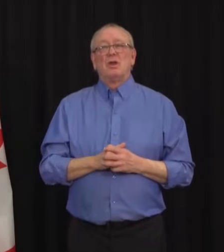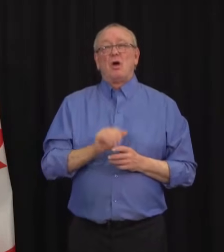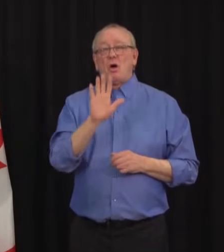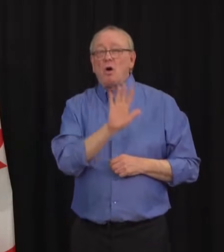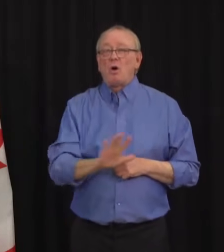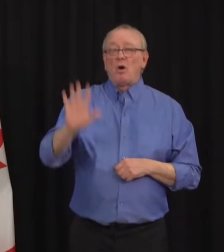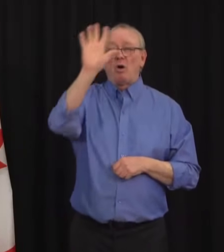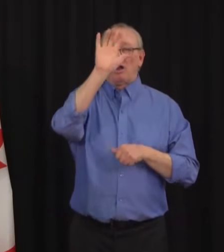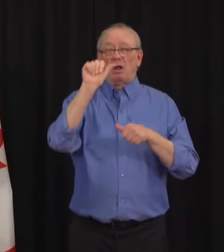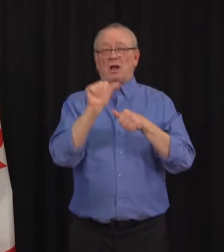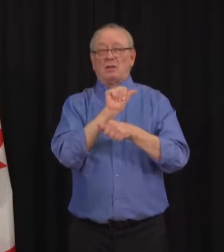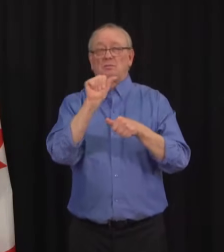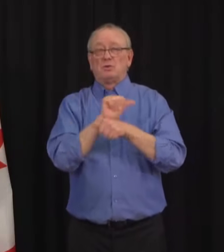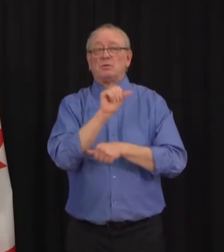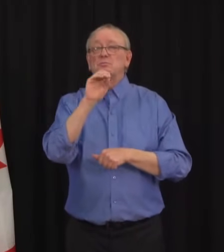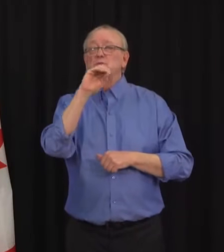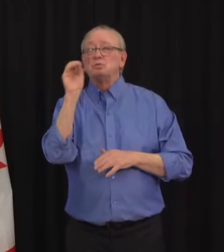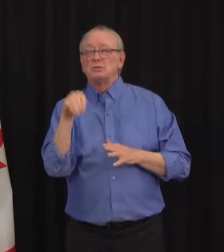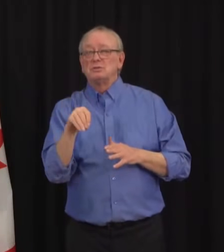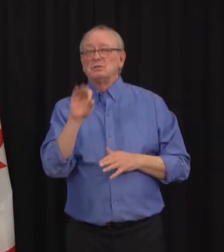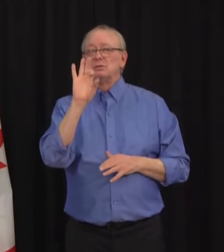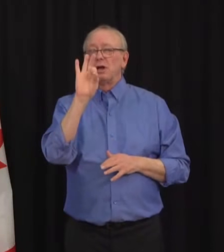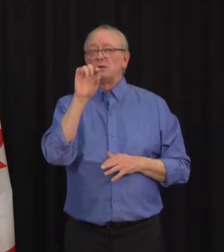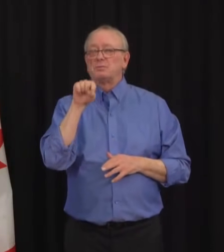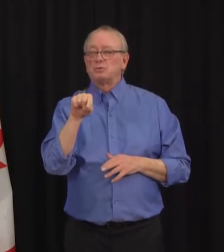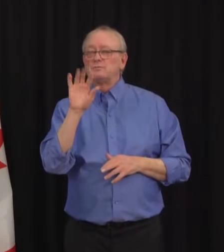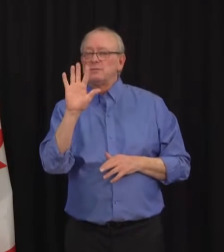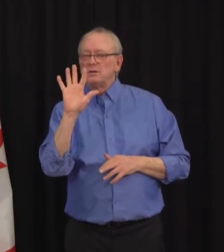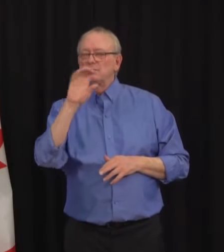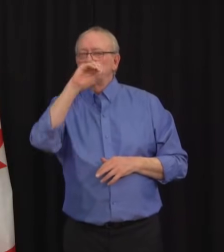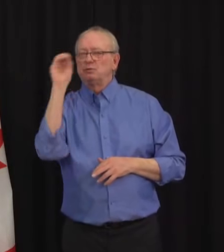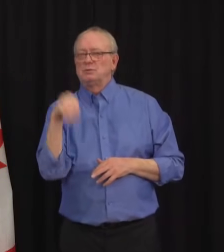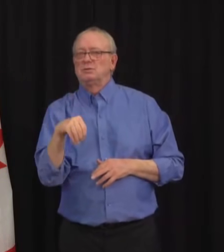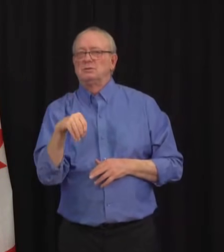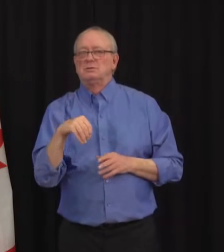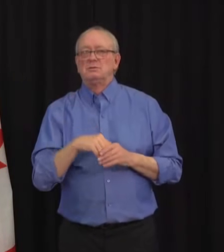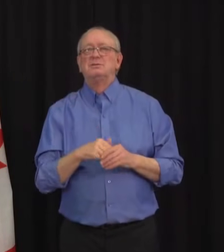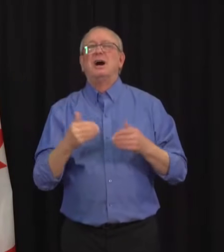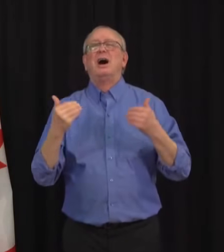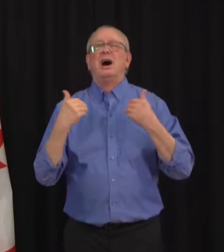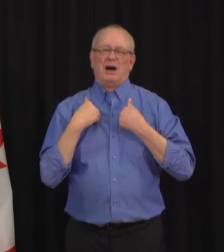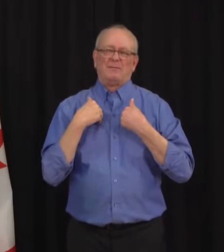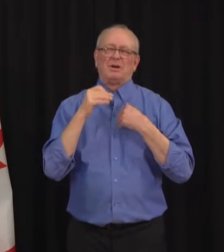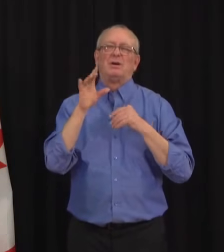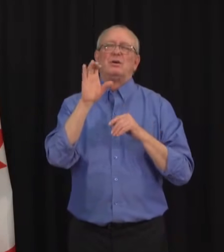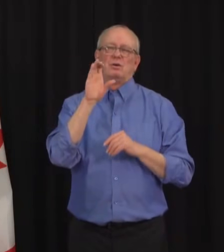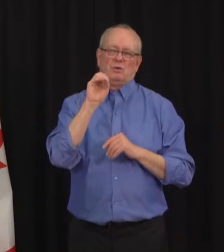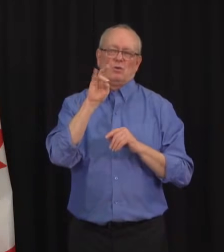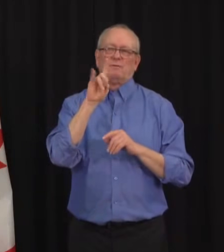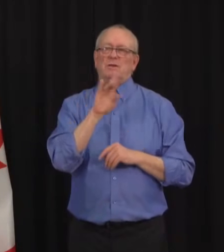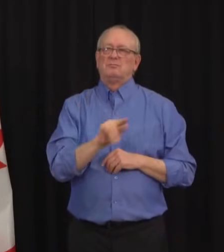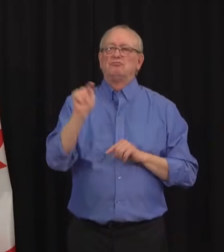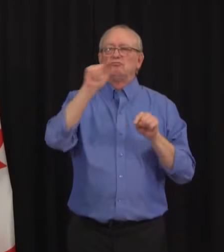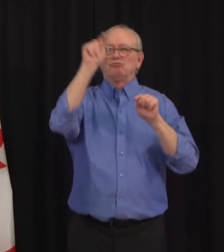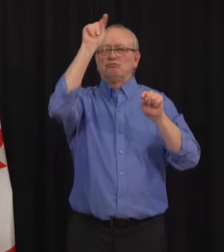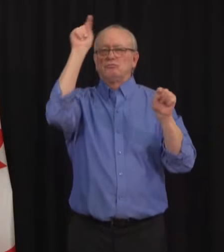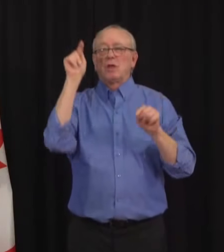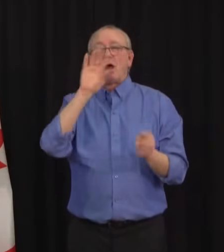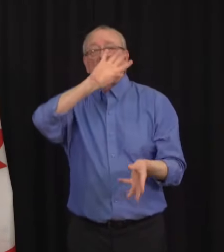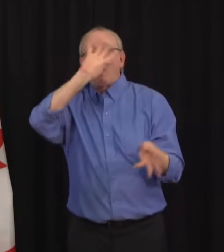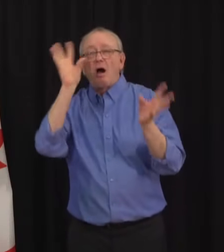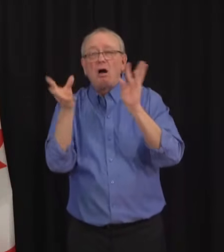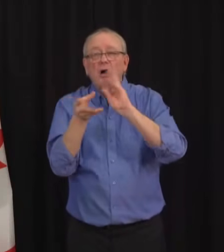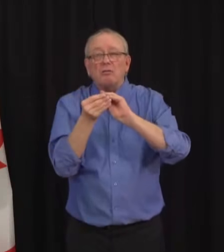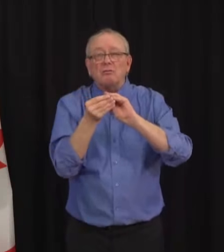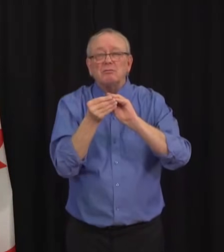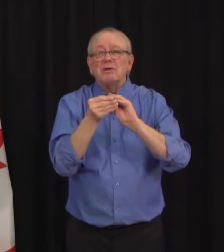tests. Our provincial positivity rate sits currently at about 9.5%, and we now have